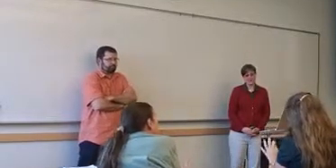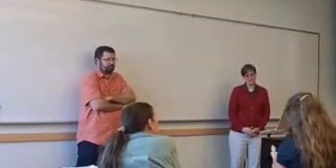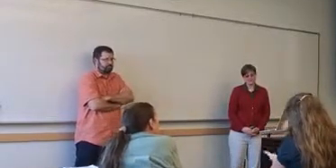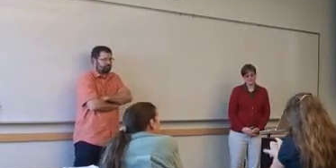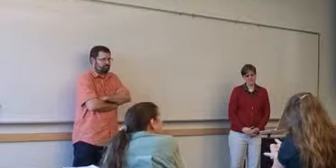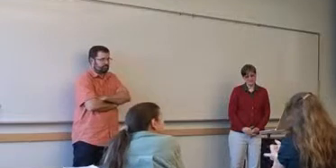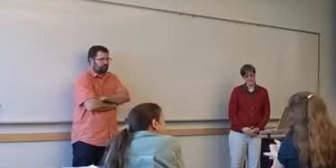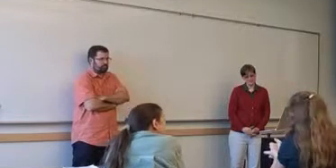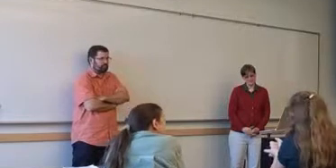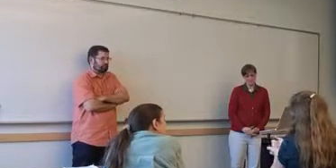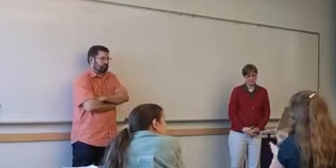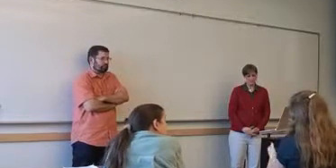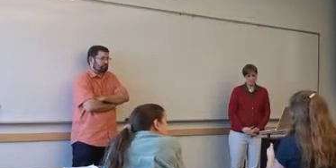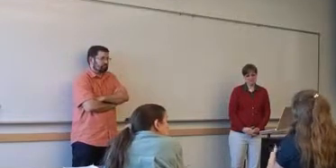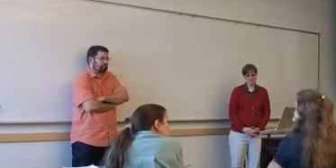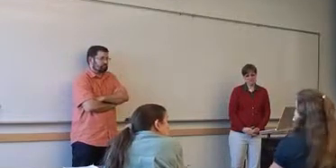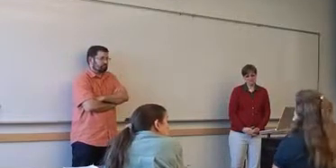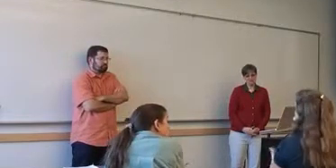English skills?